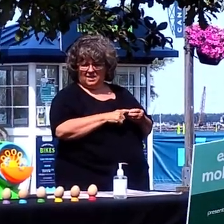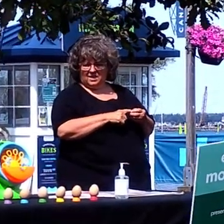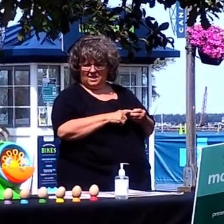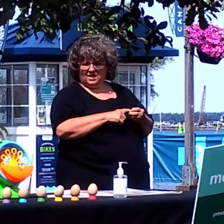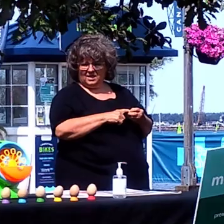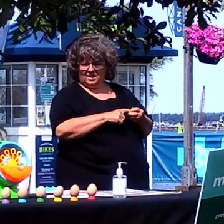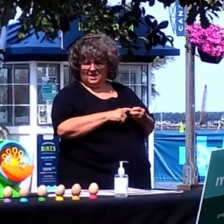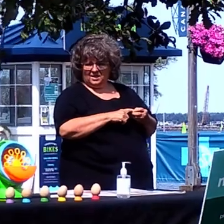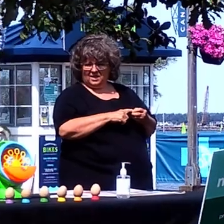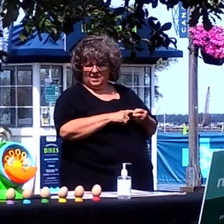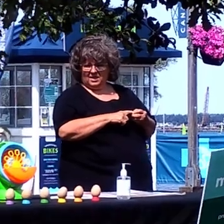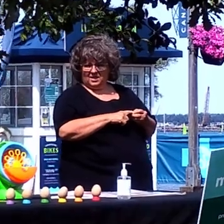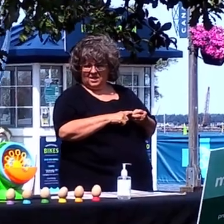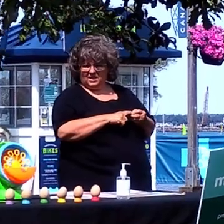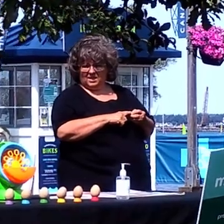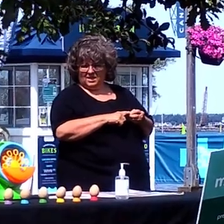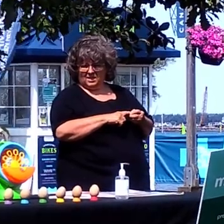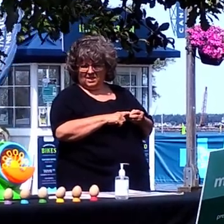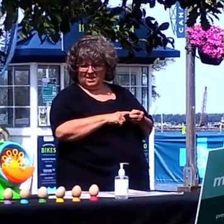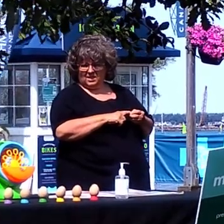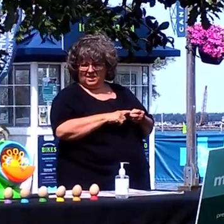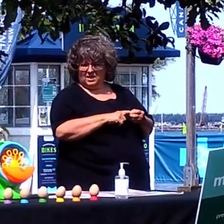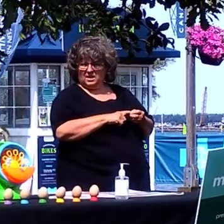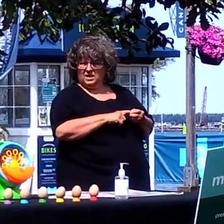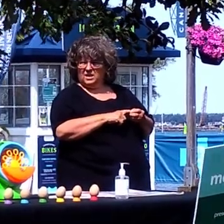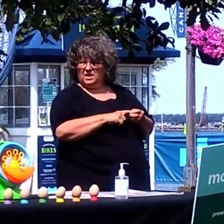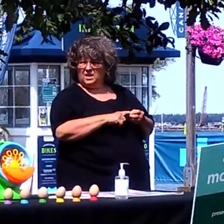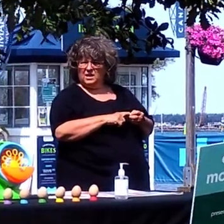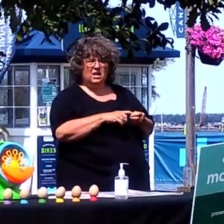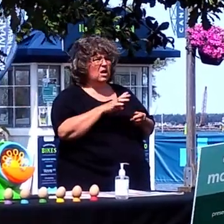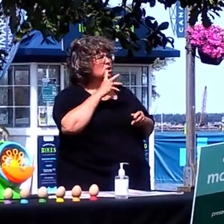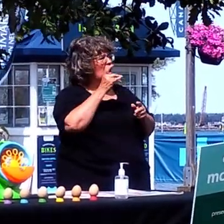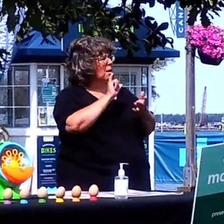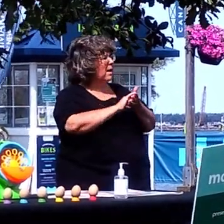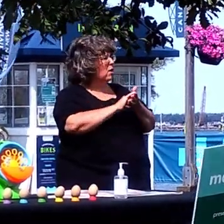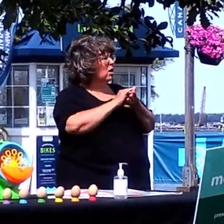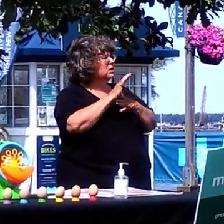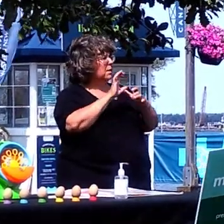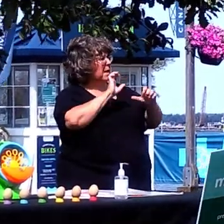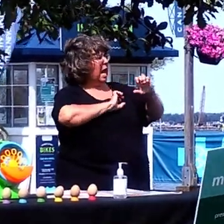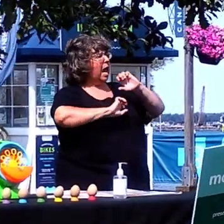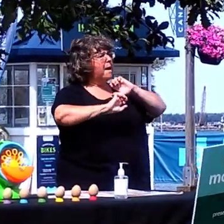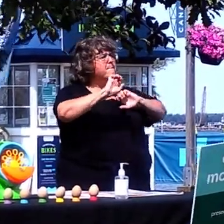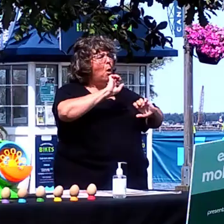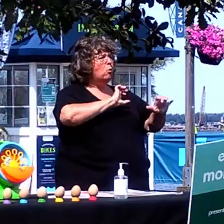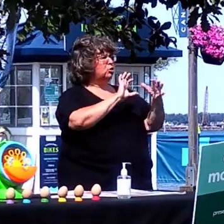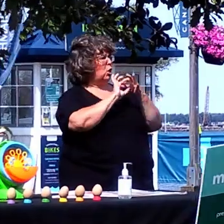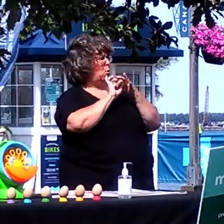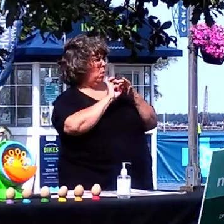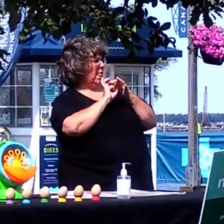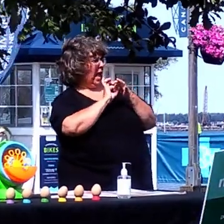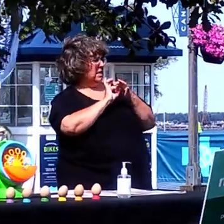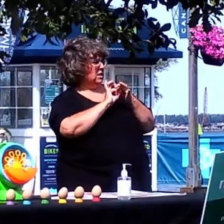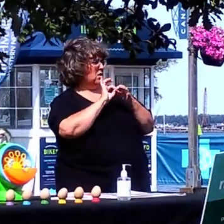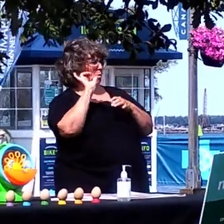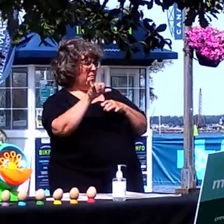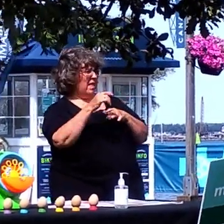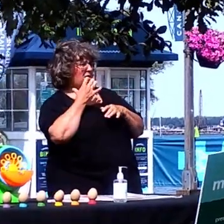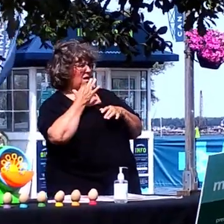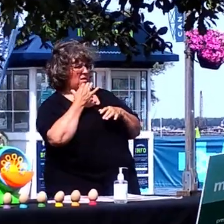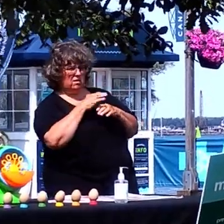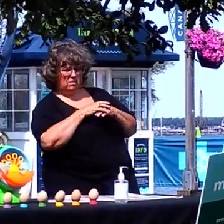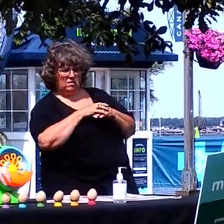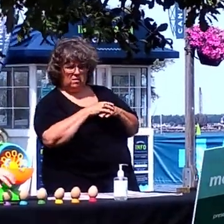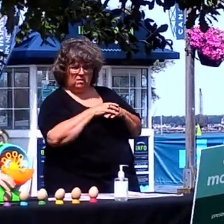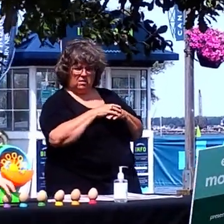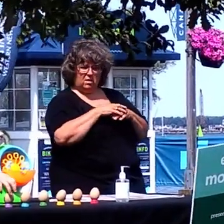And let me see, was that everything? That was just about everything. Let's talk about some emotions that we might feel while we're looking at these different colors. We talked